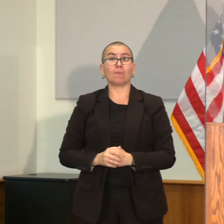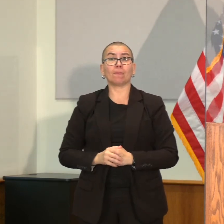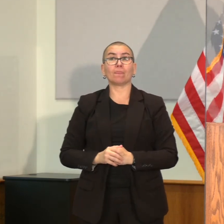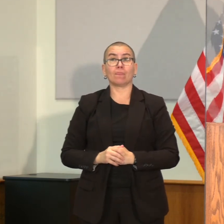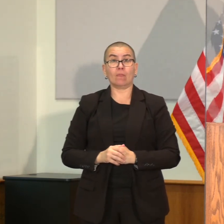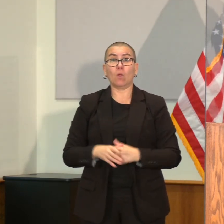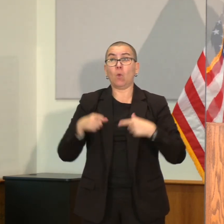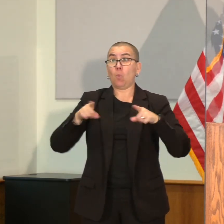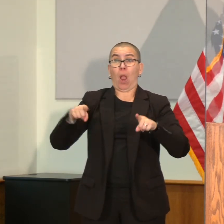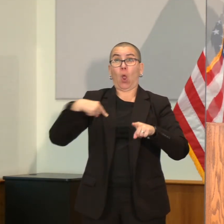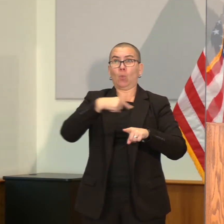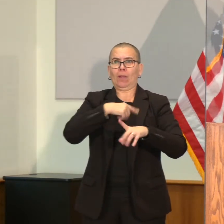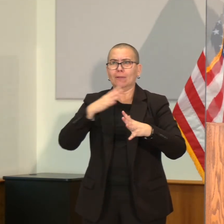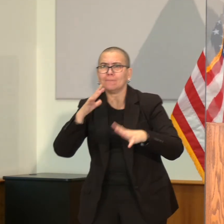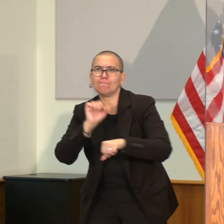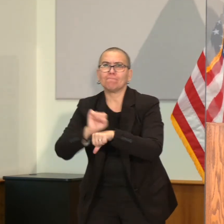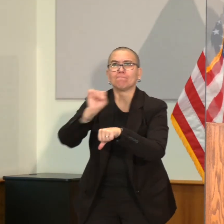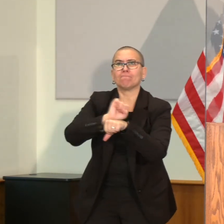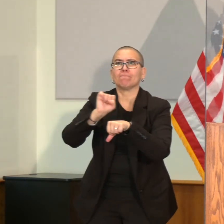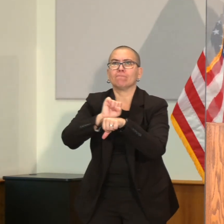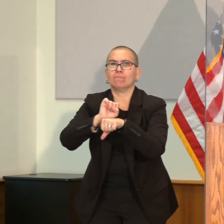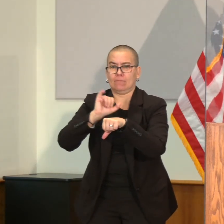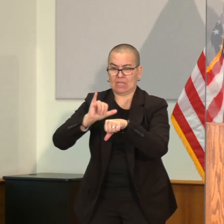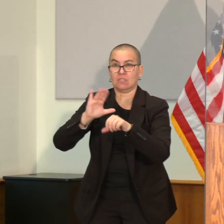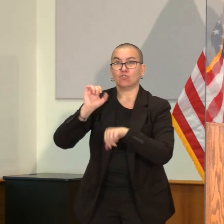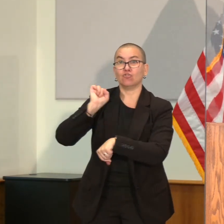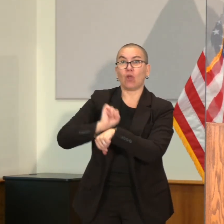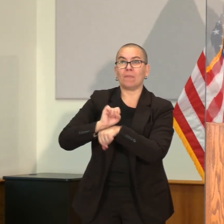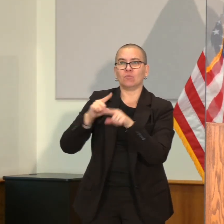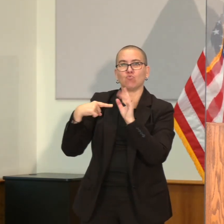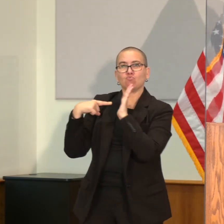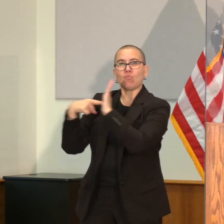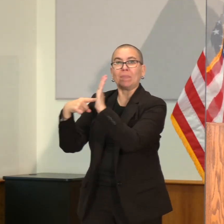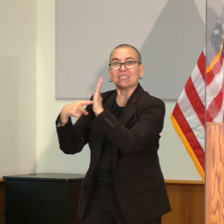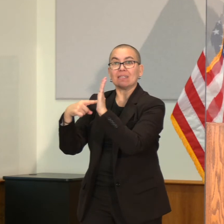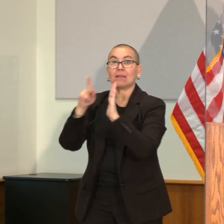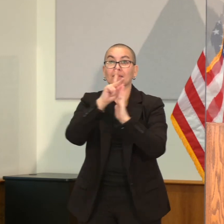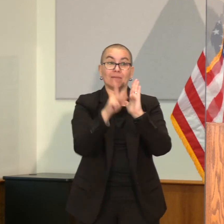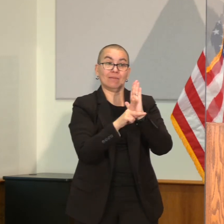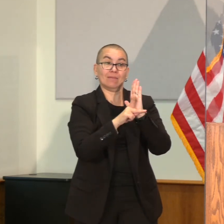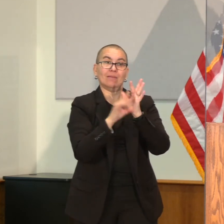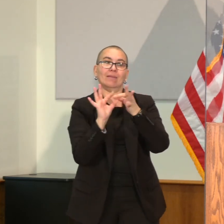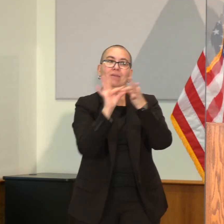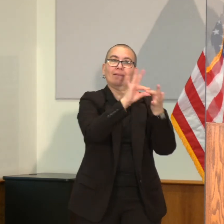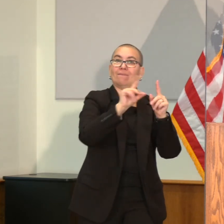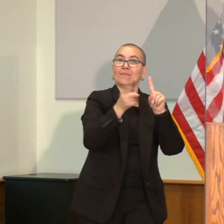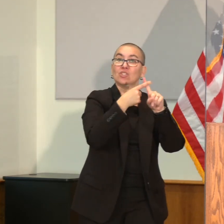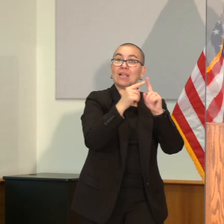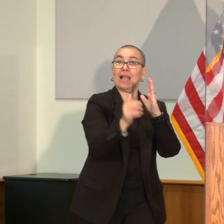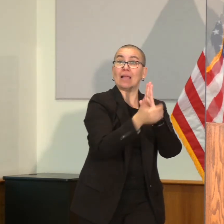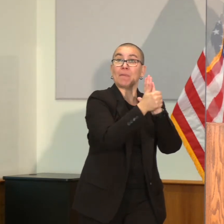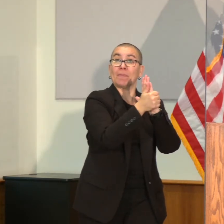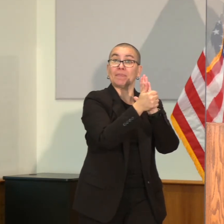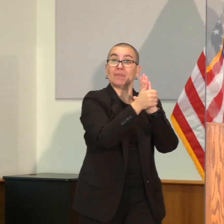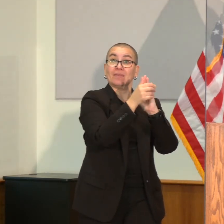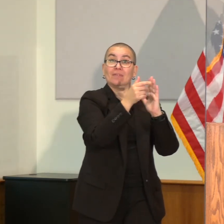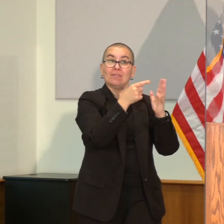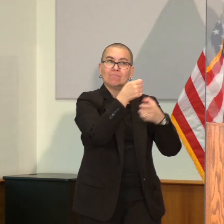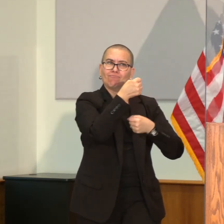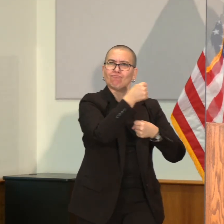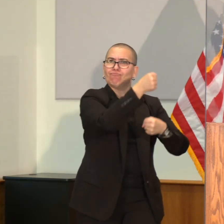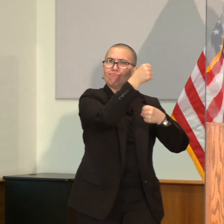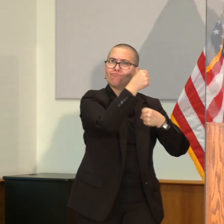model policy around First Amendment, there's going to be the need to actively engage, both from